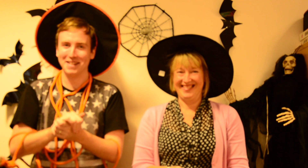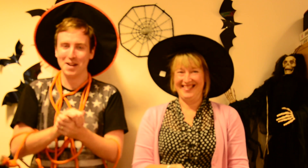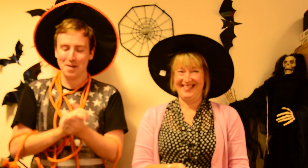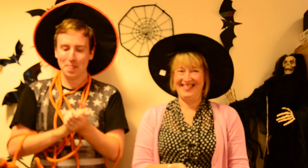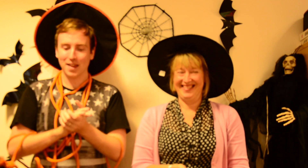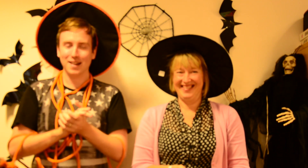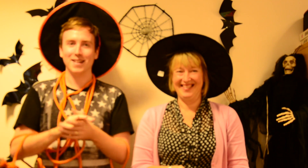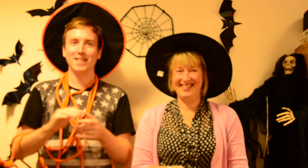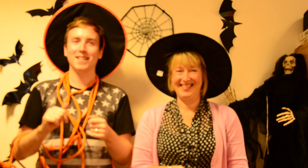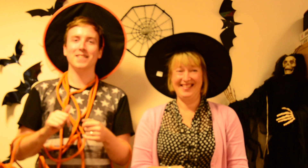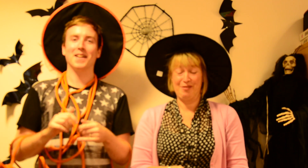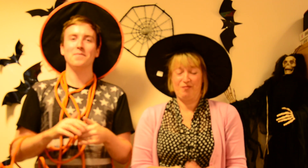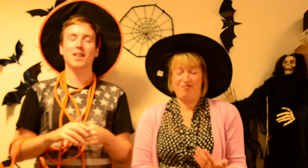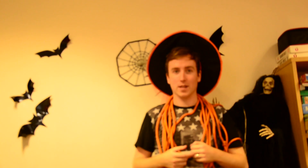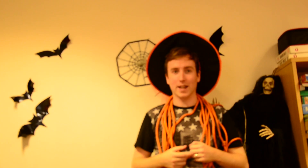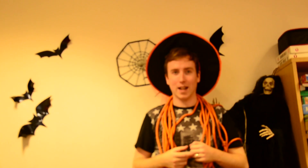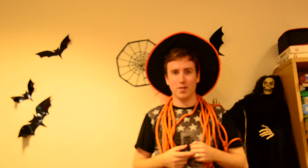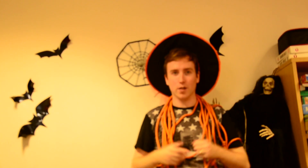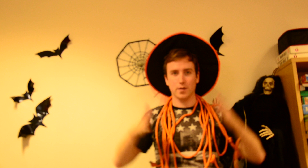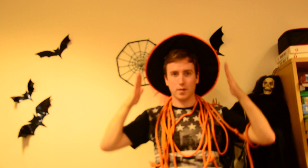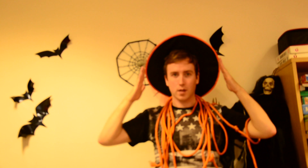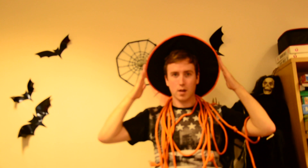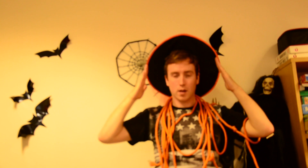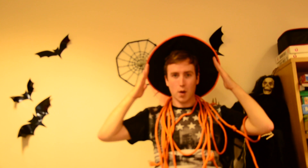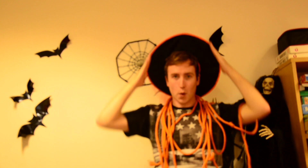It's like working with amateurs, isn't it? Is it clear enough?